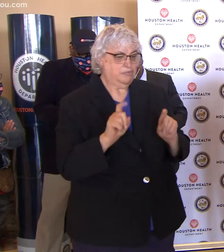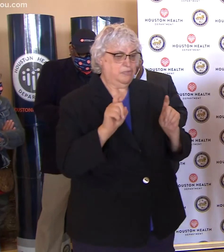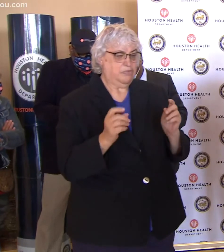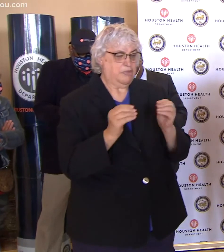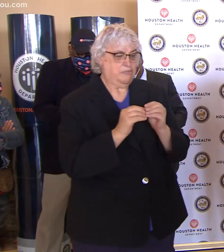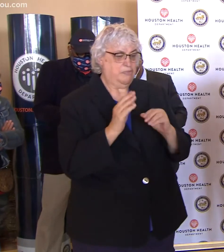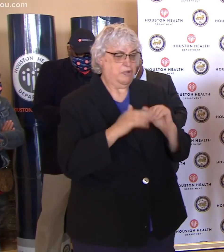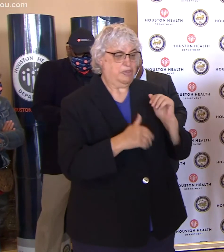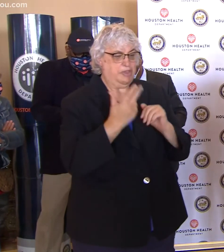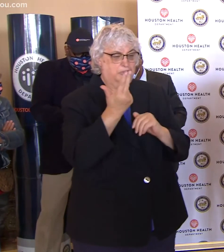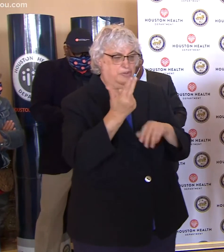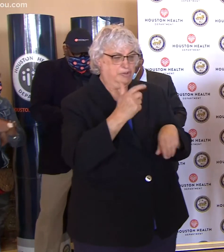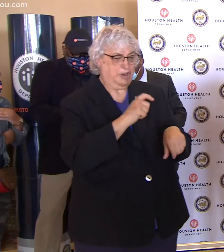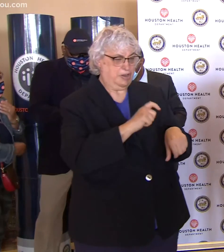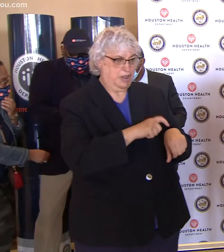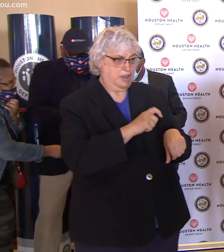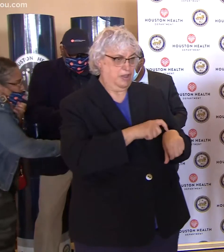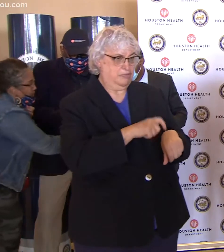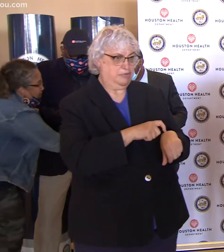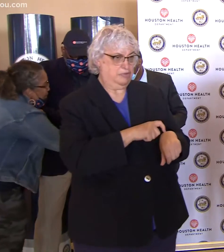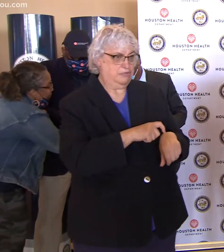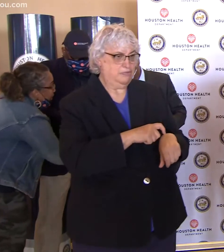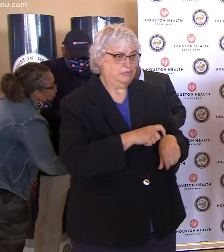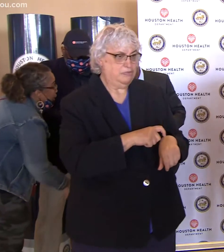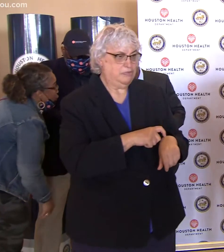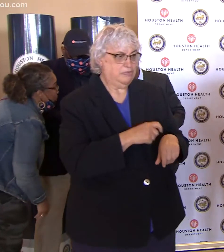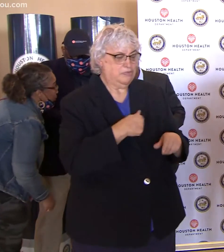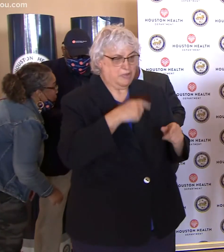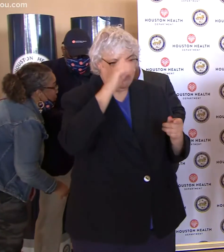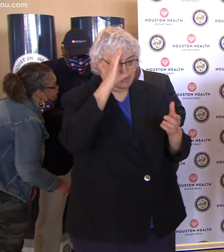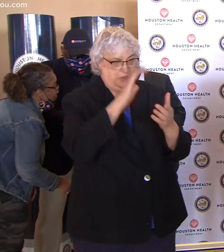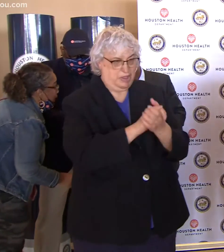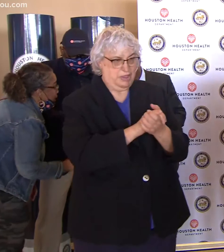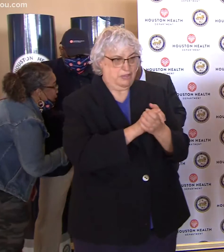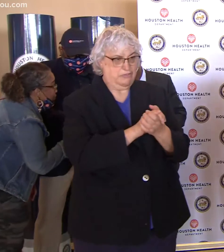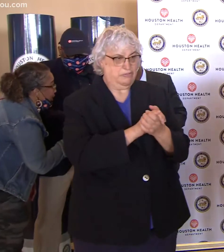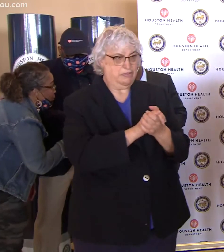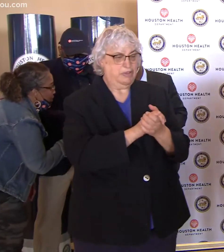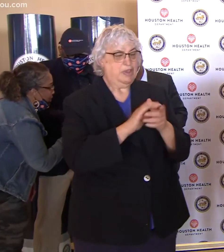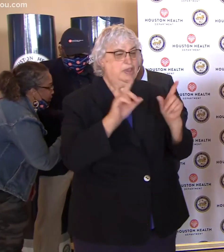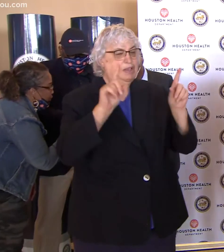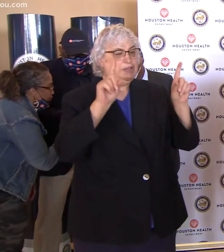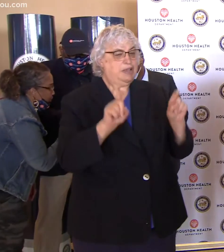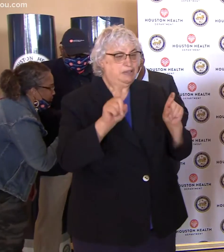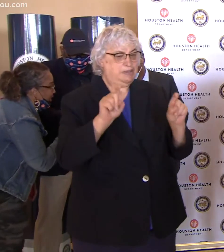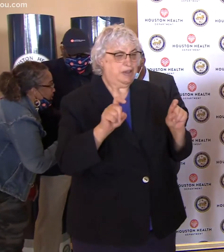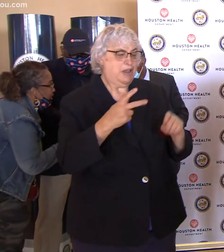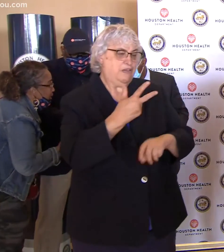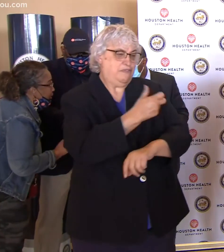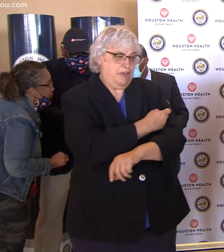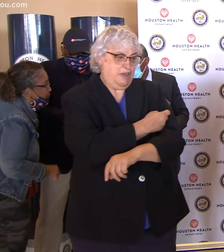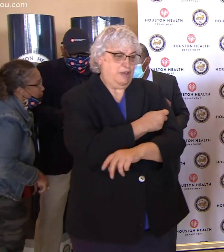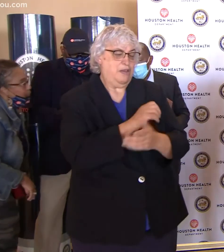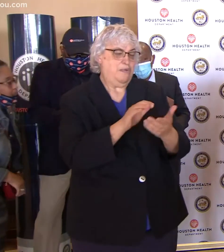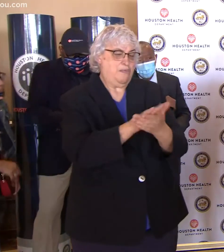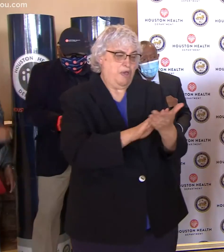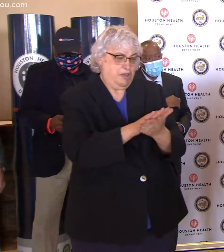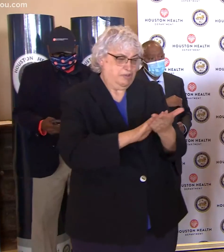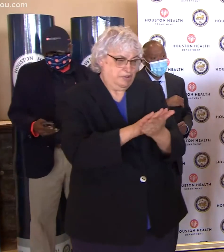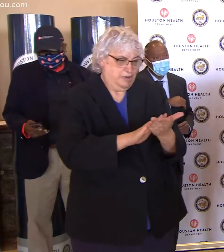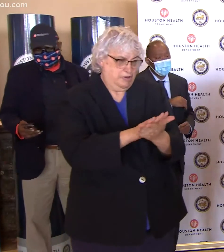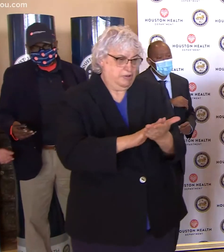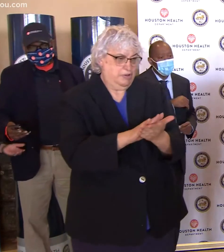more than 13 times. I believe that testing and vaccination and washing of